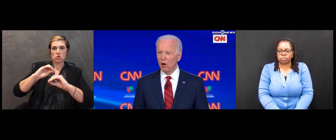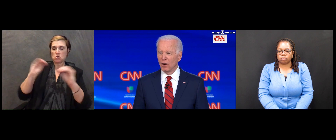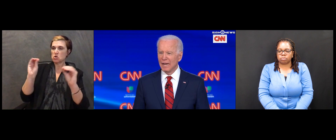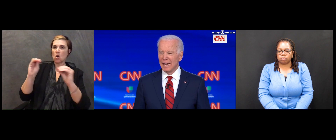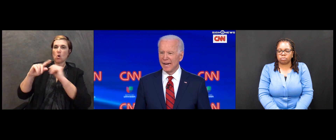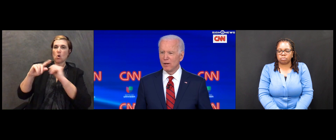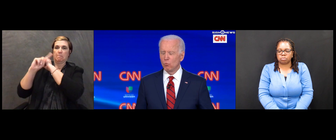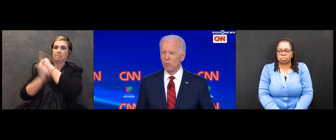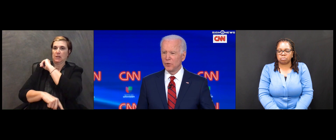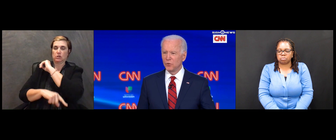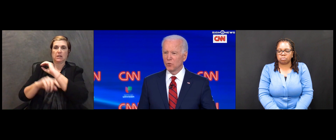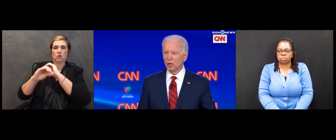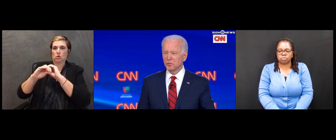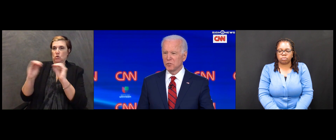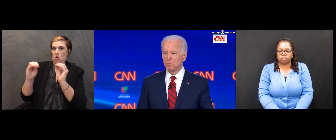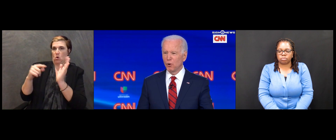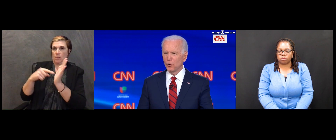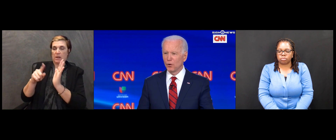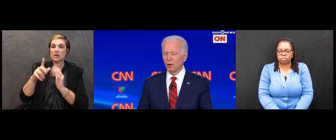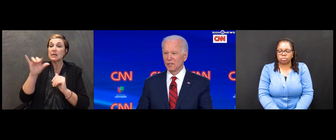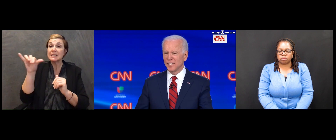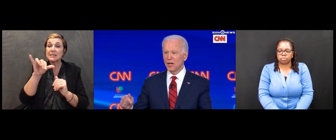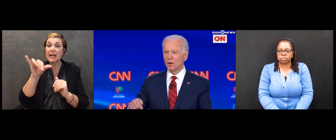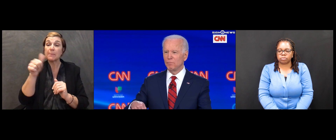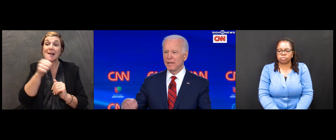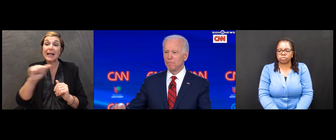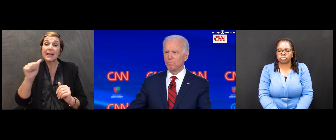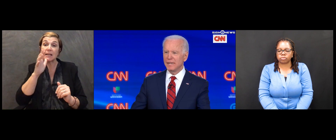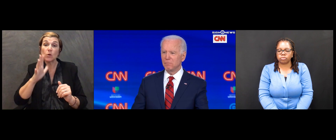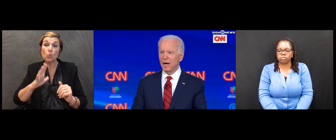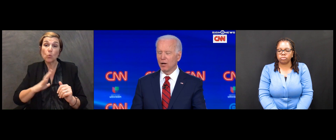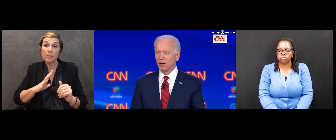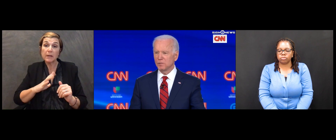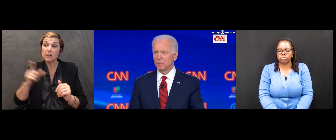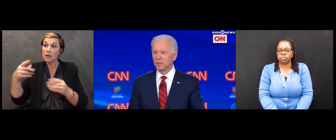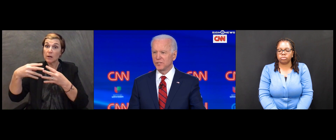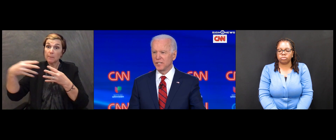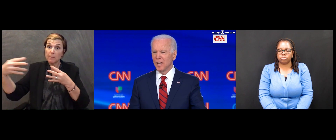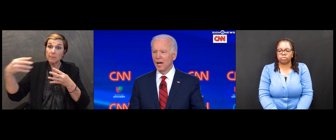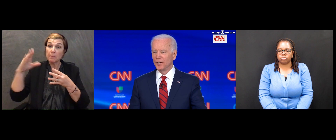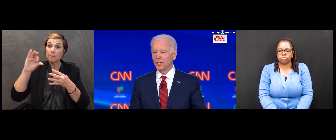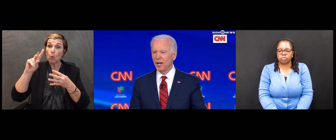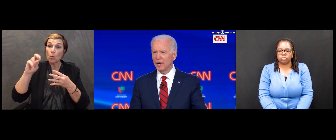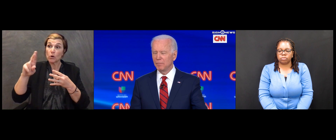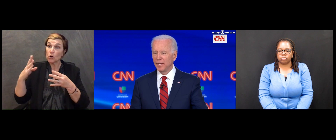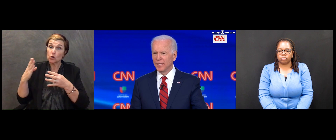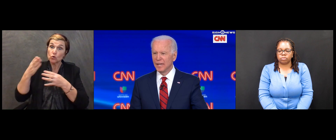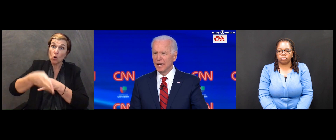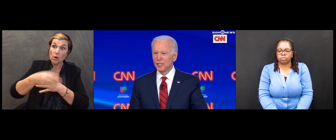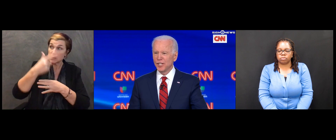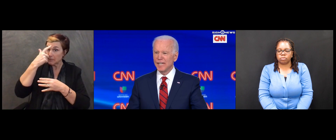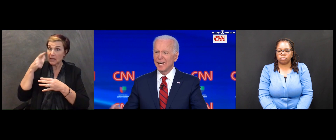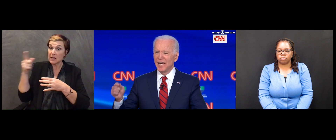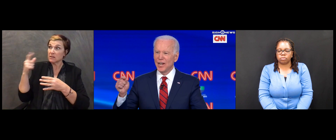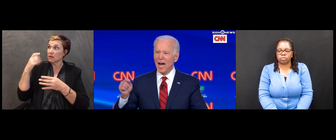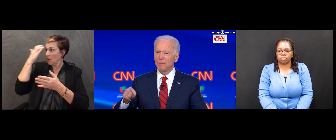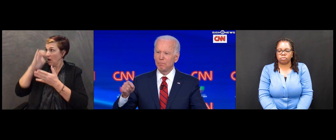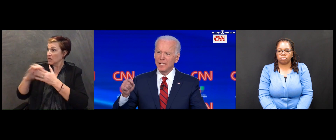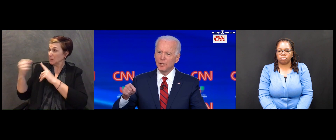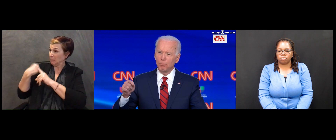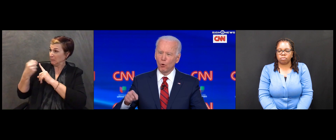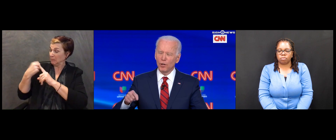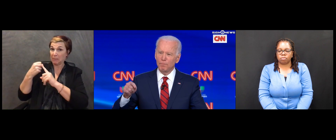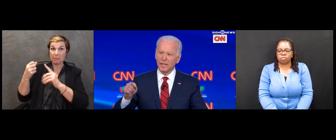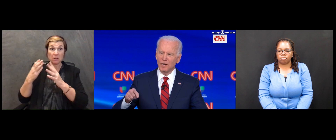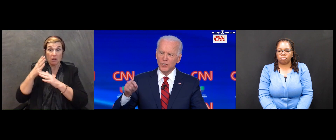all along, any woman who crosses the border or is here and being beaten by her husband, but she's an undocumented, she cannot